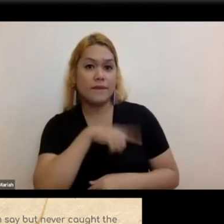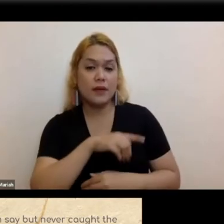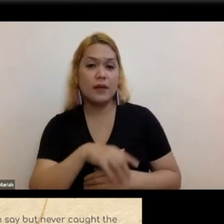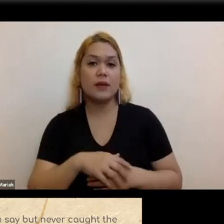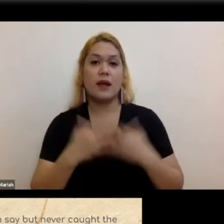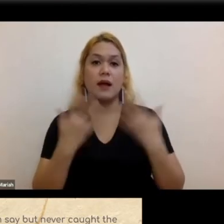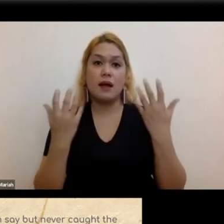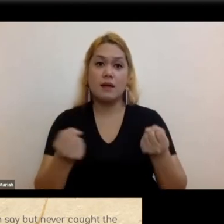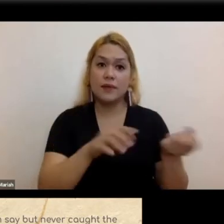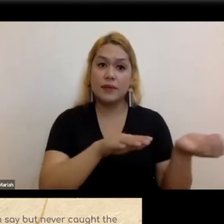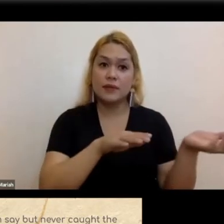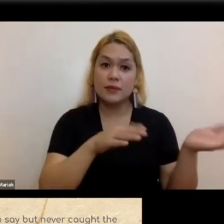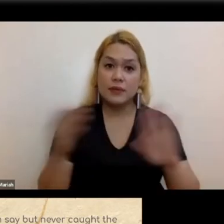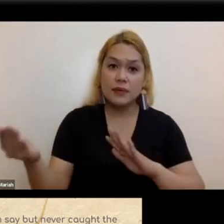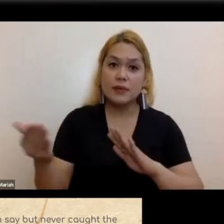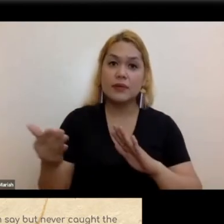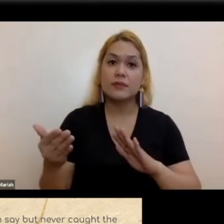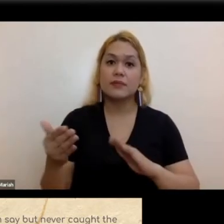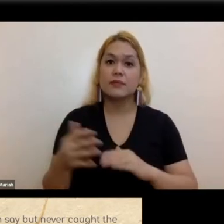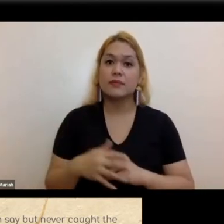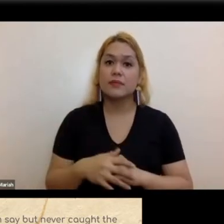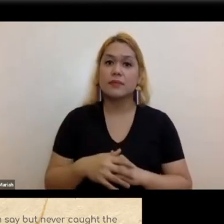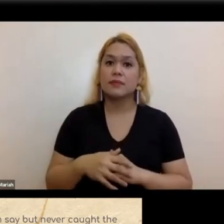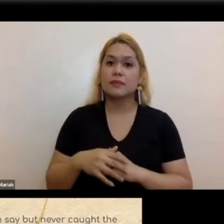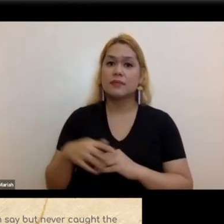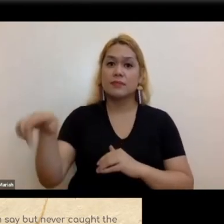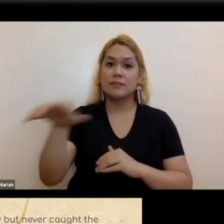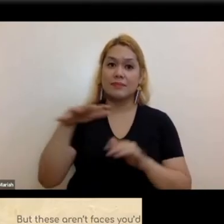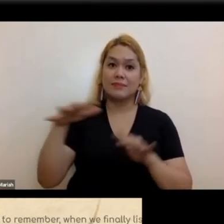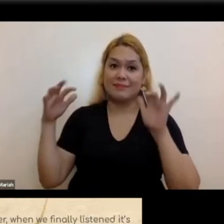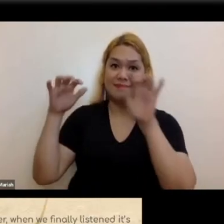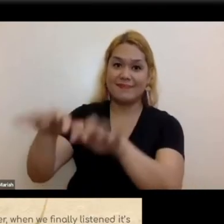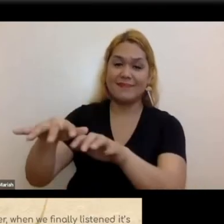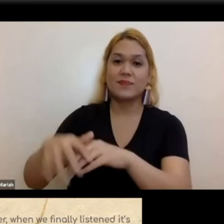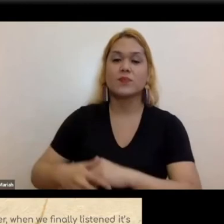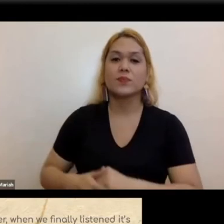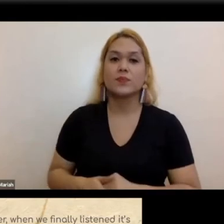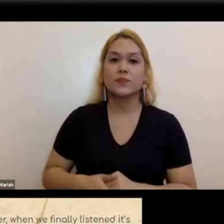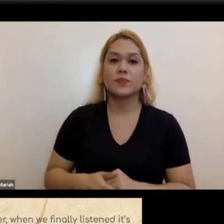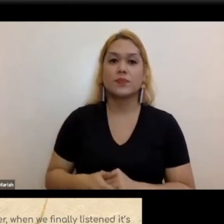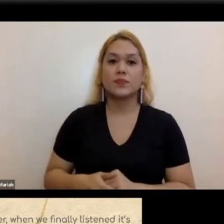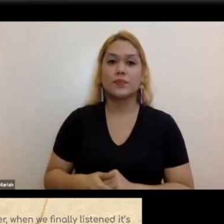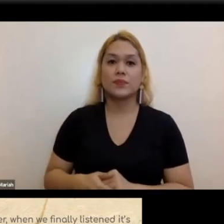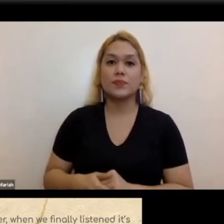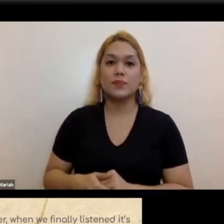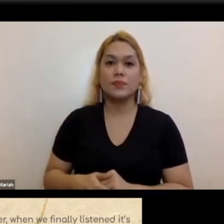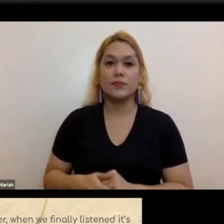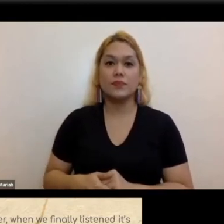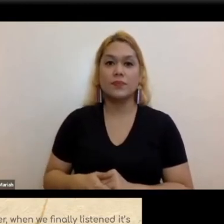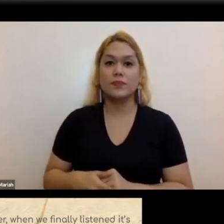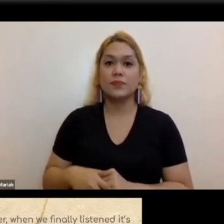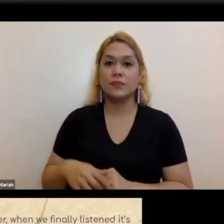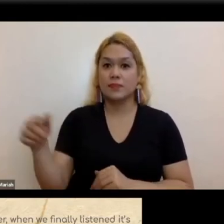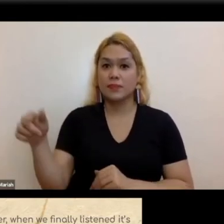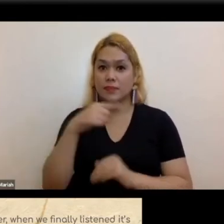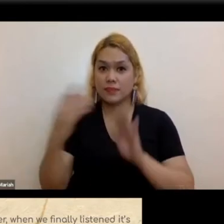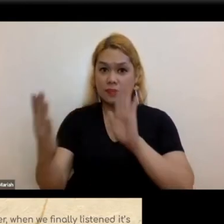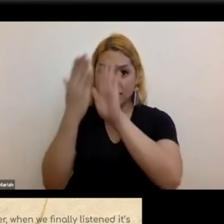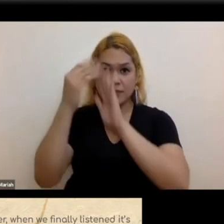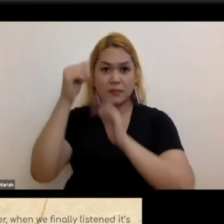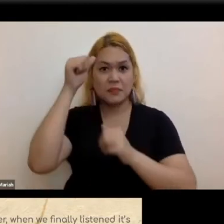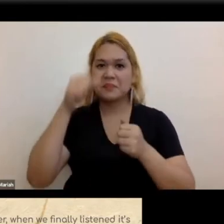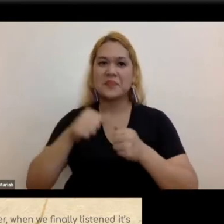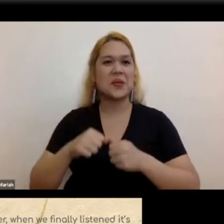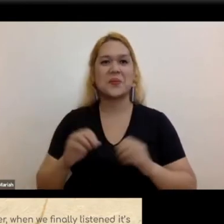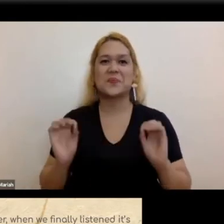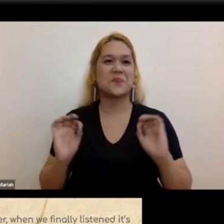faces. A poet answered the man. But these aren't faces you'd care to remember. When we finally